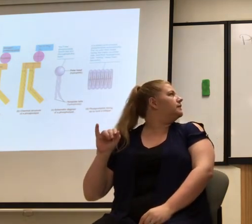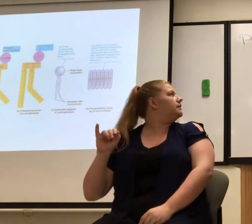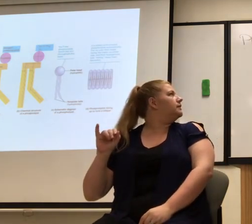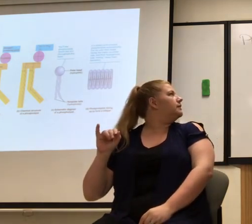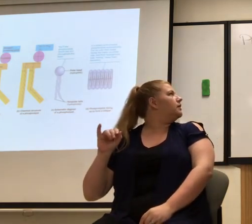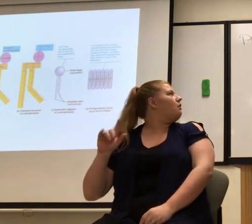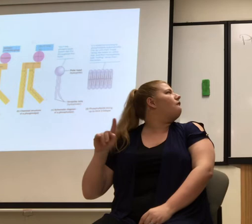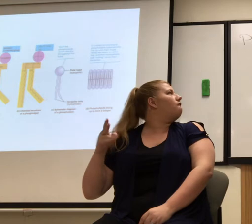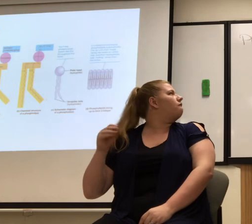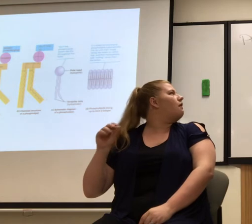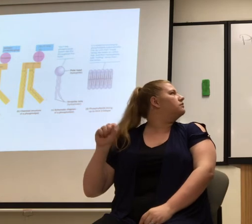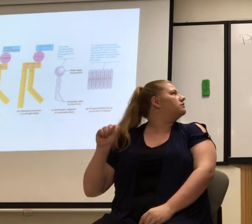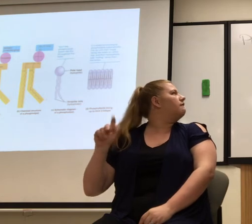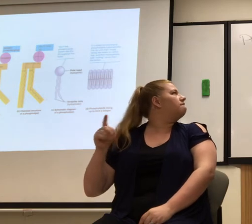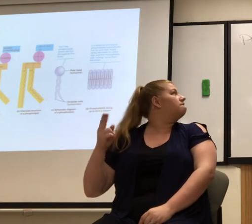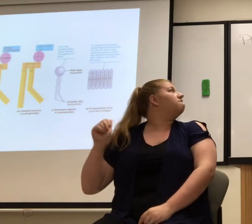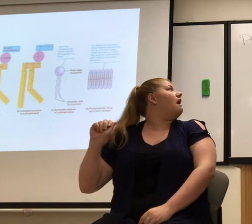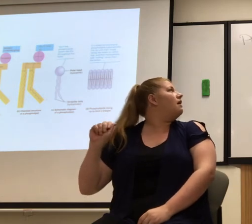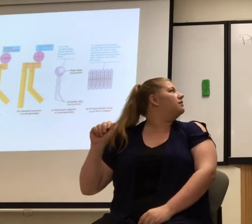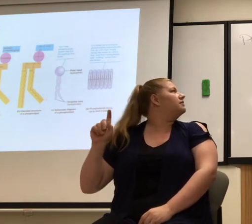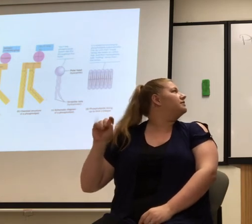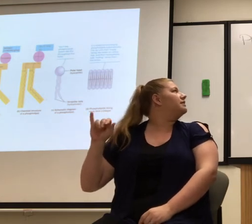You still have the three